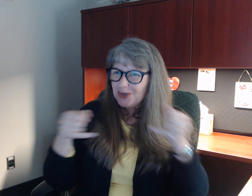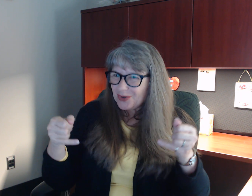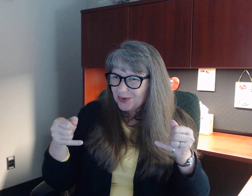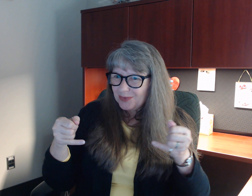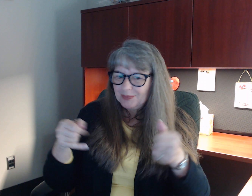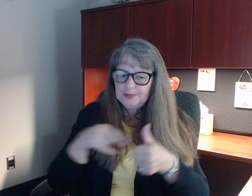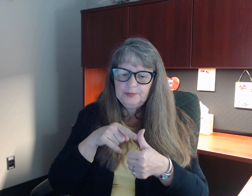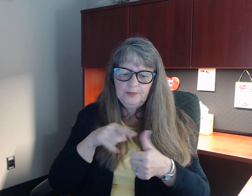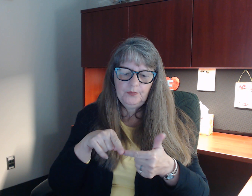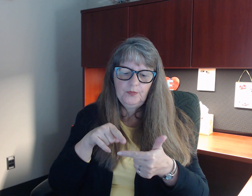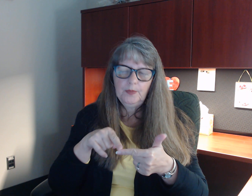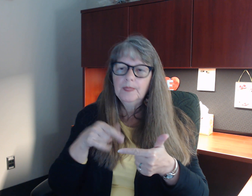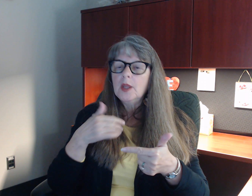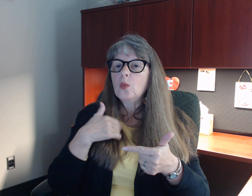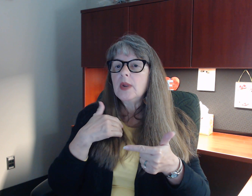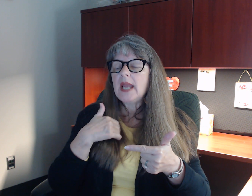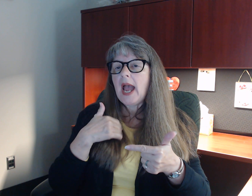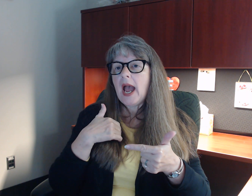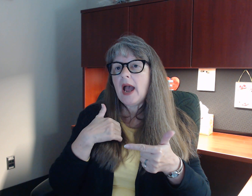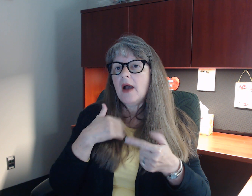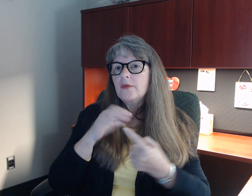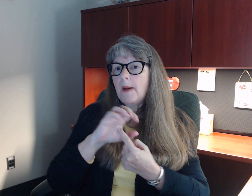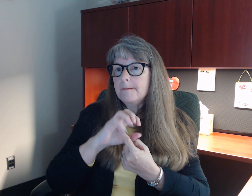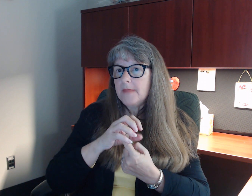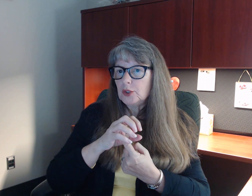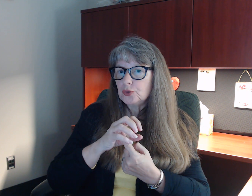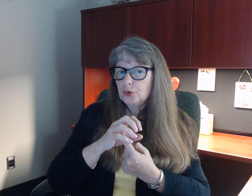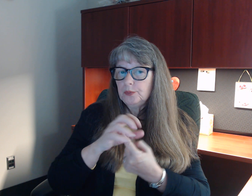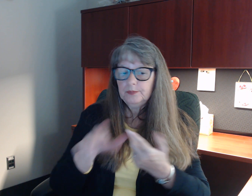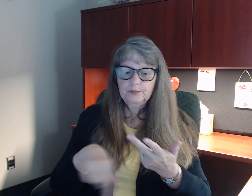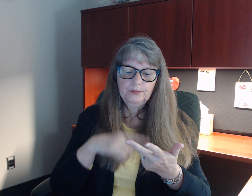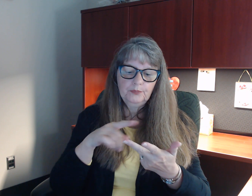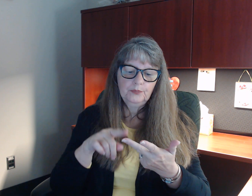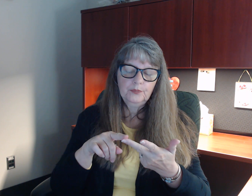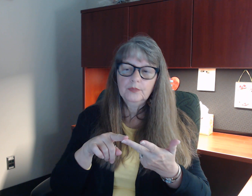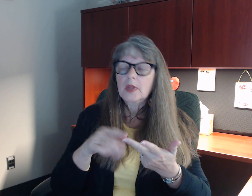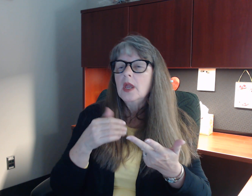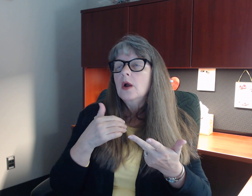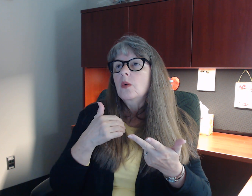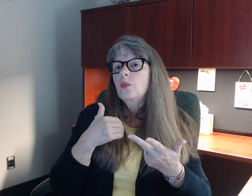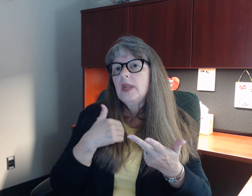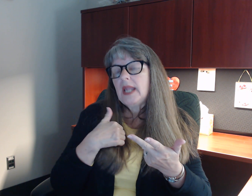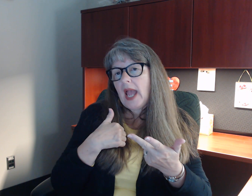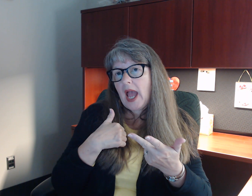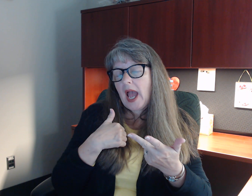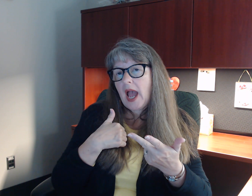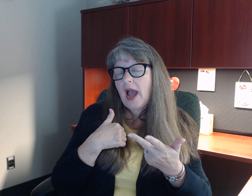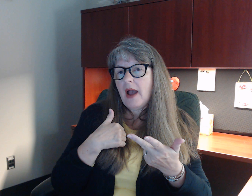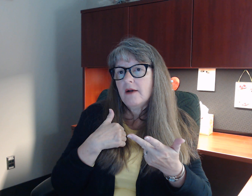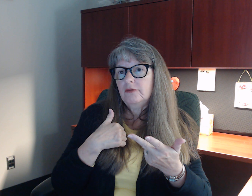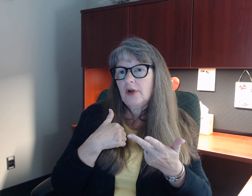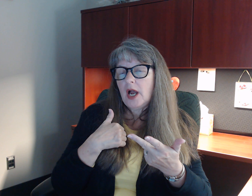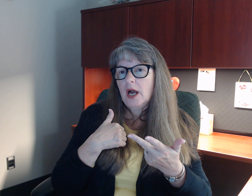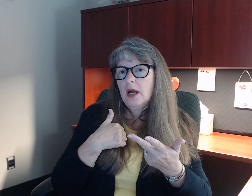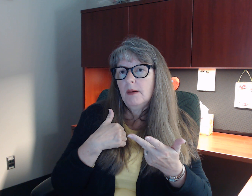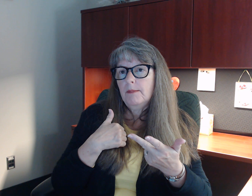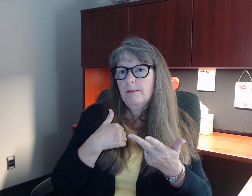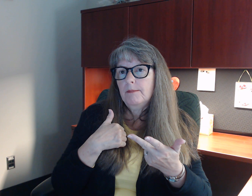noodle. We have mushroom. We have